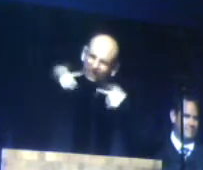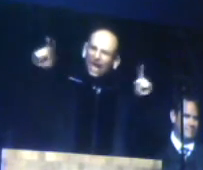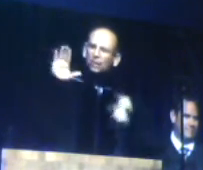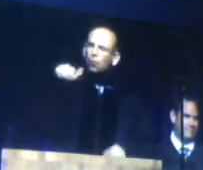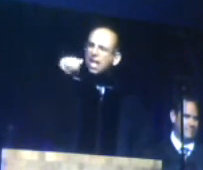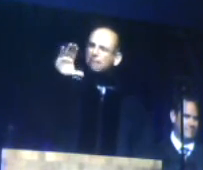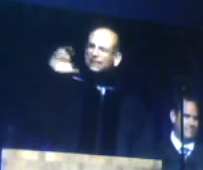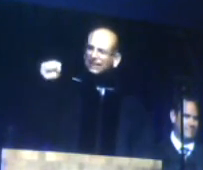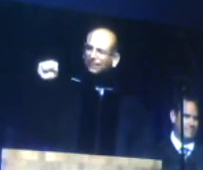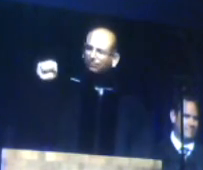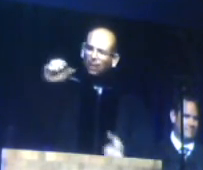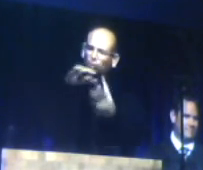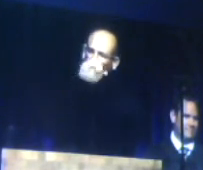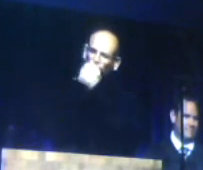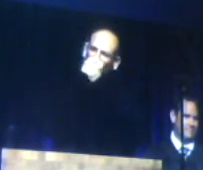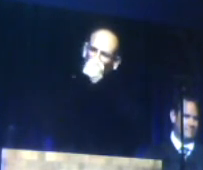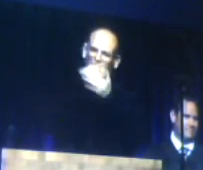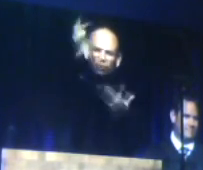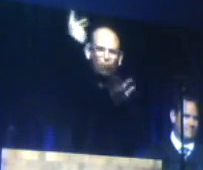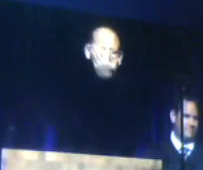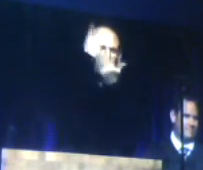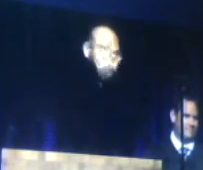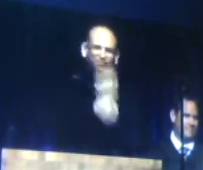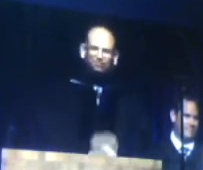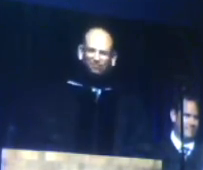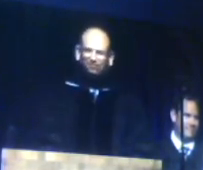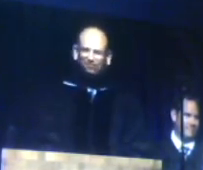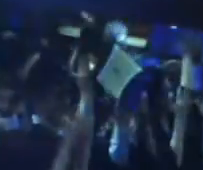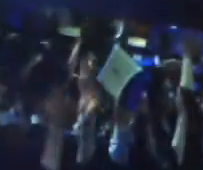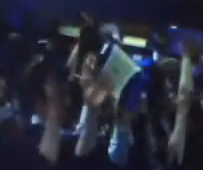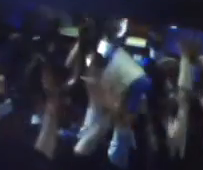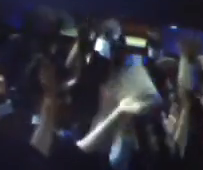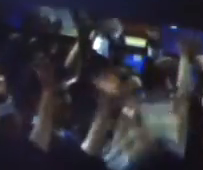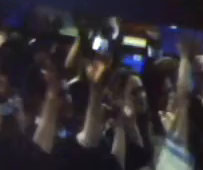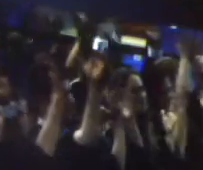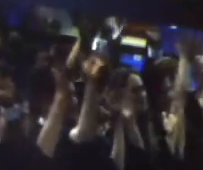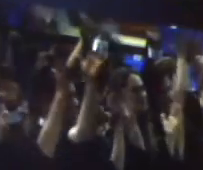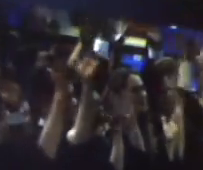and remember your ABCs. Congratulations, graduates.